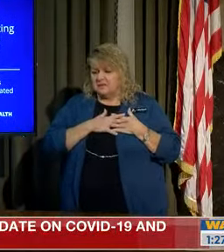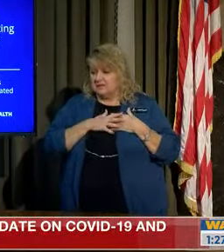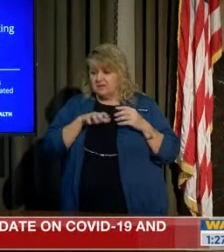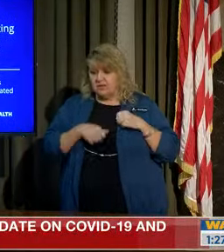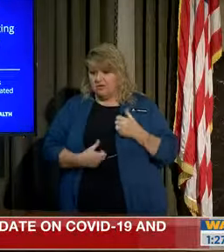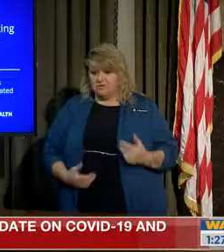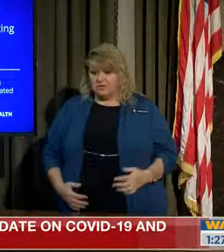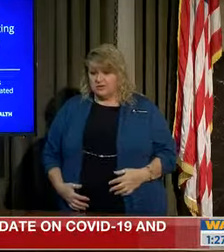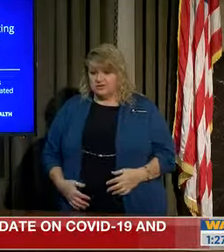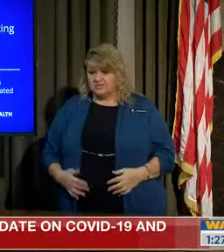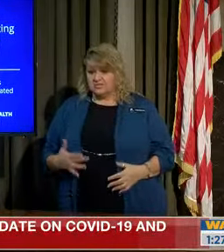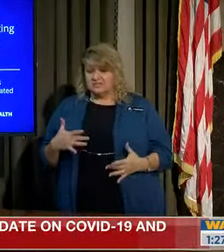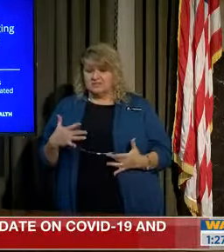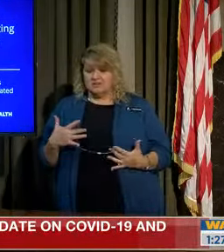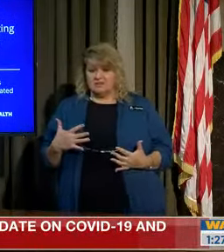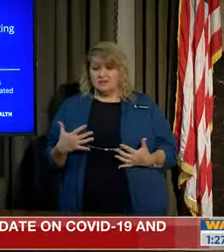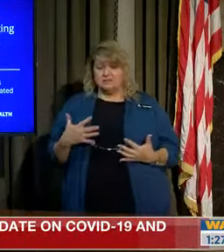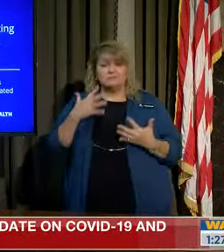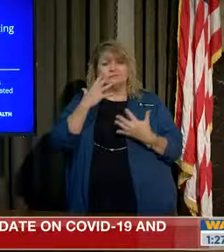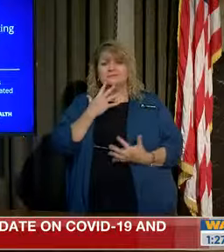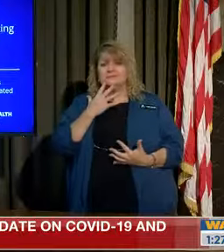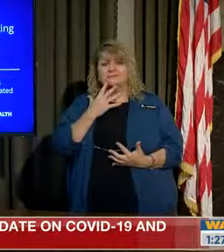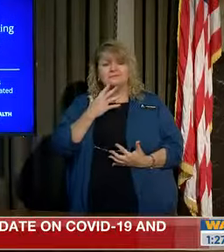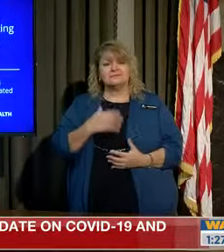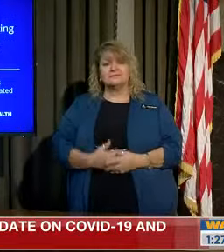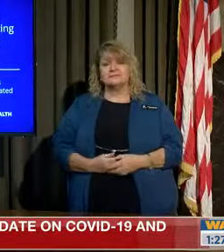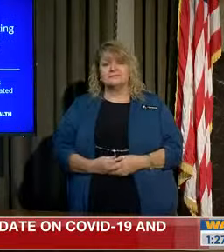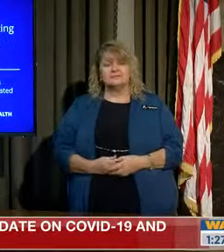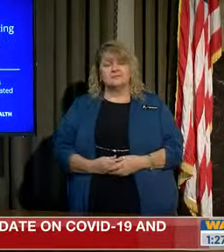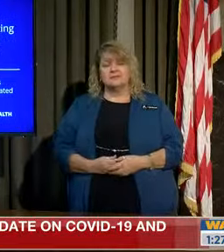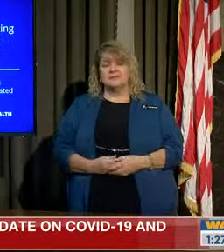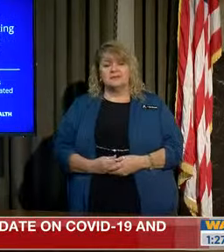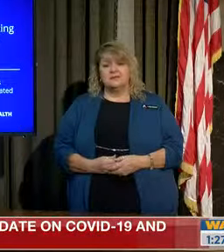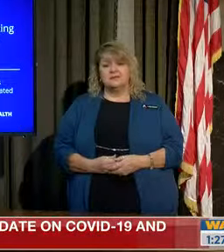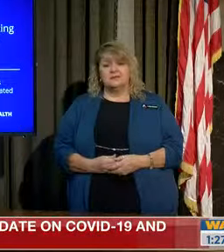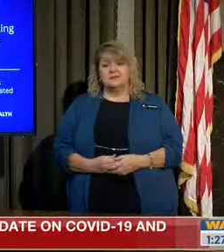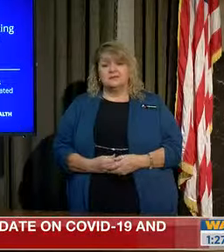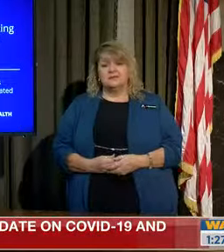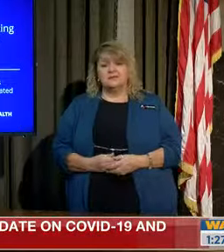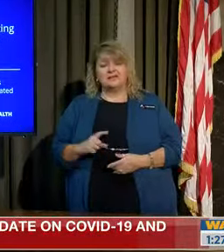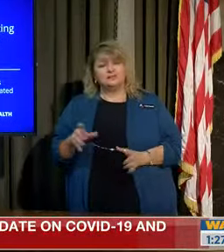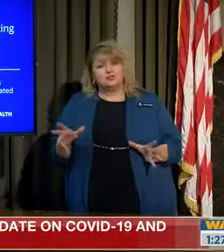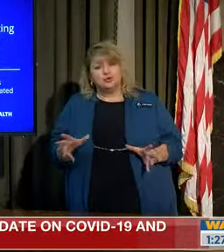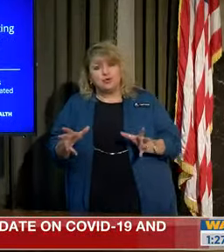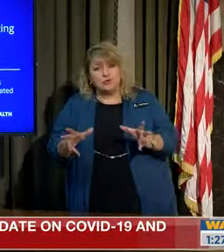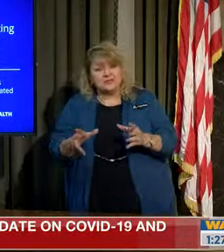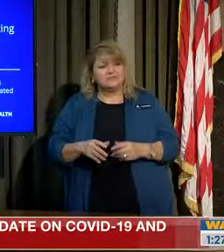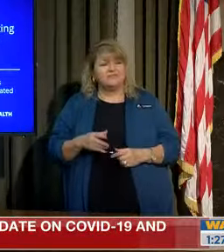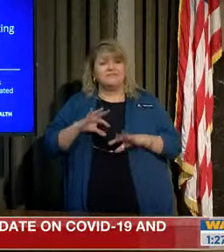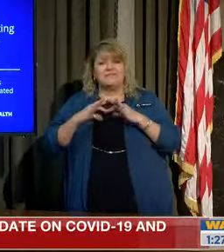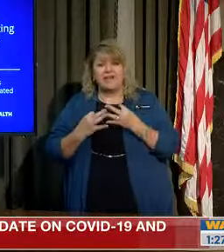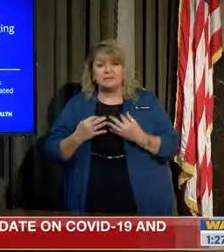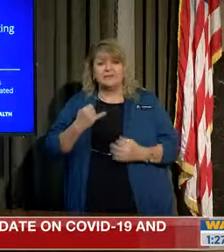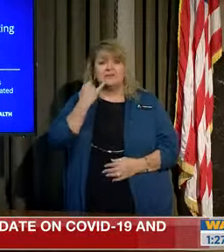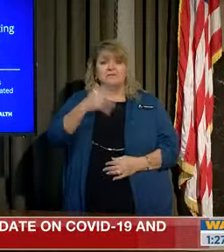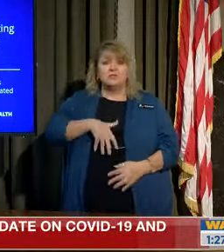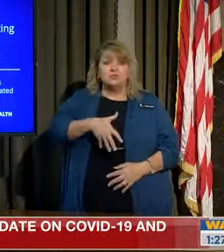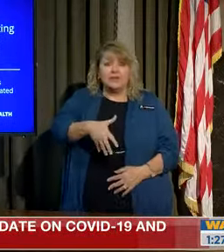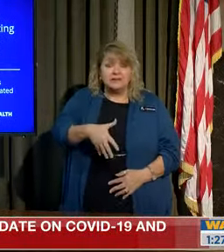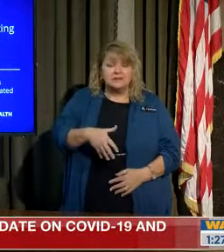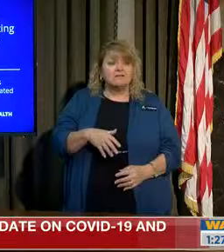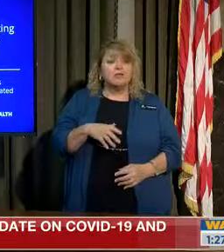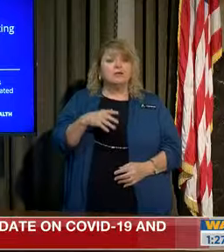I cannot encourage families enough. if you are pregnant, if you are expecting to become pregnant,